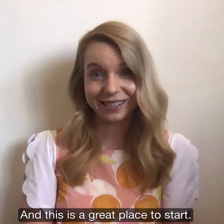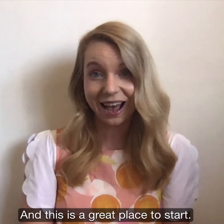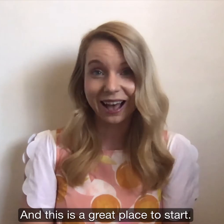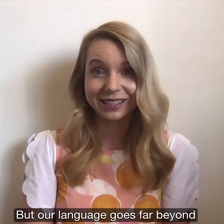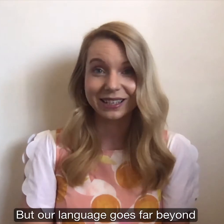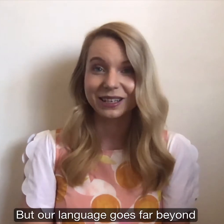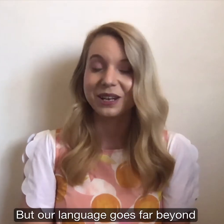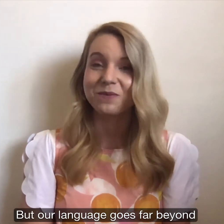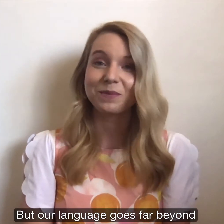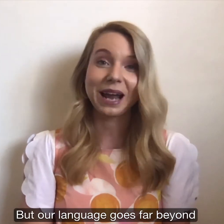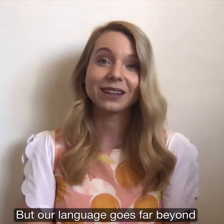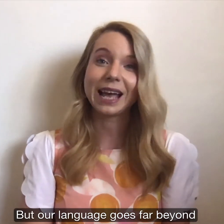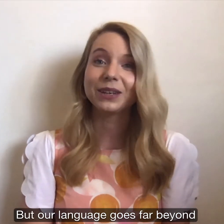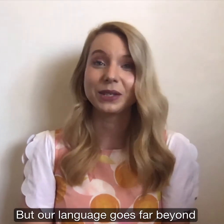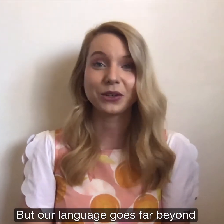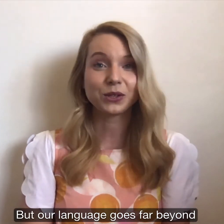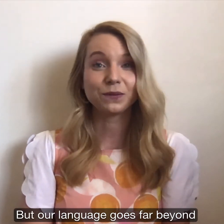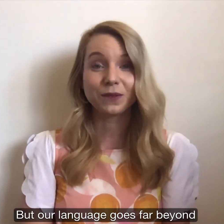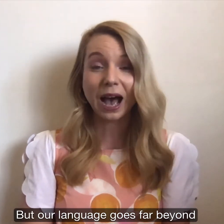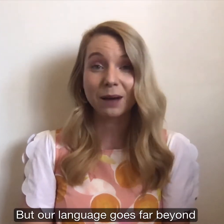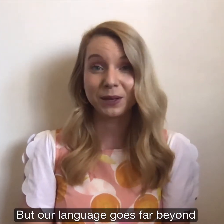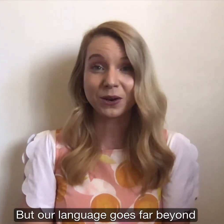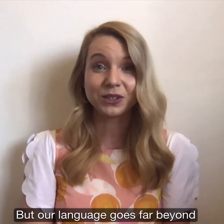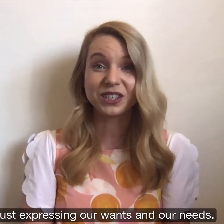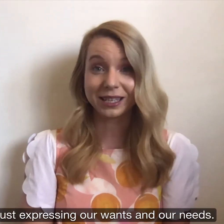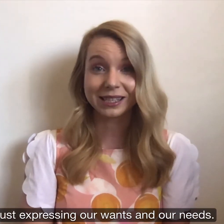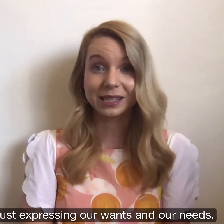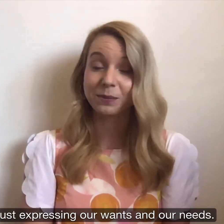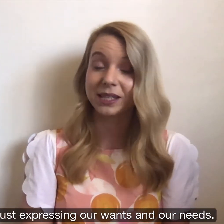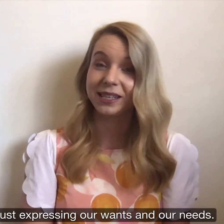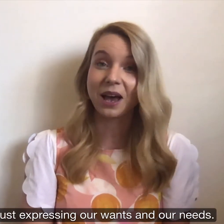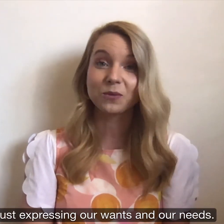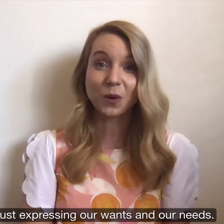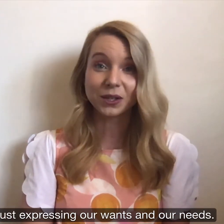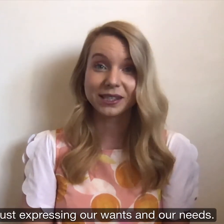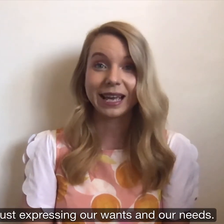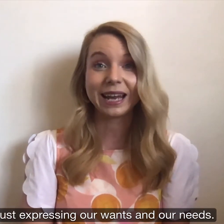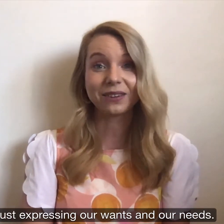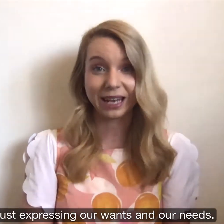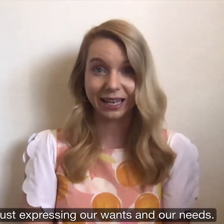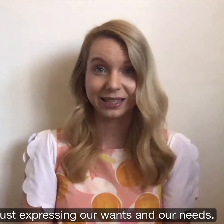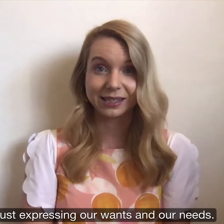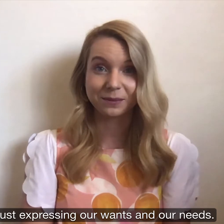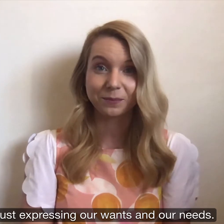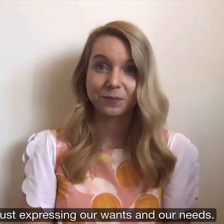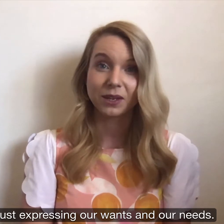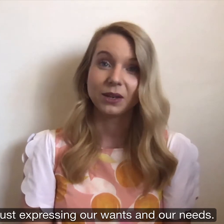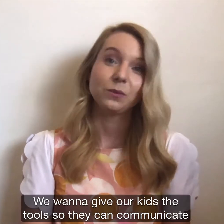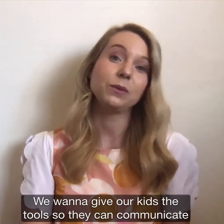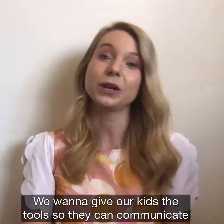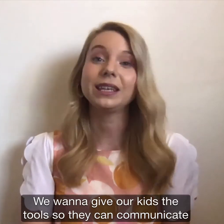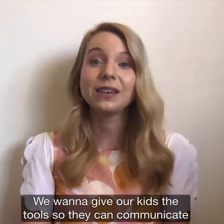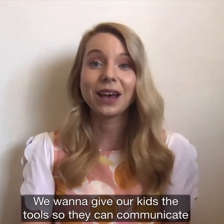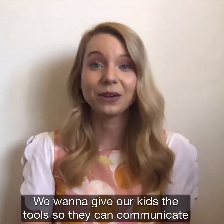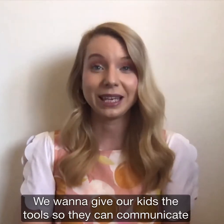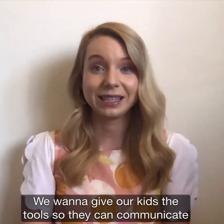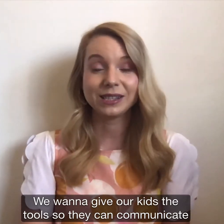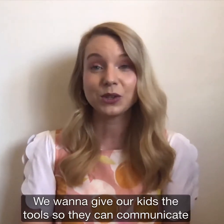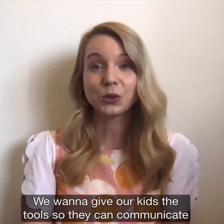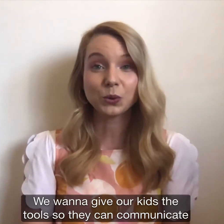start, but our language goes far beyond just expressing our wants and our needs. We want to give our kids the tools